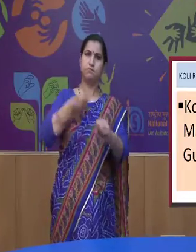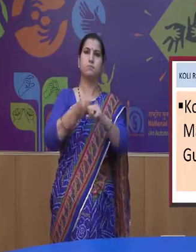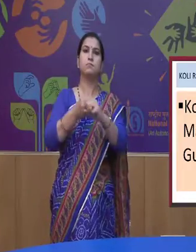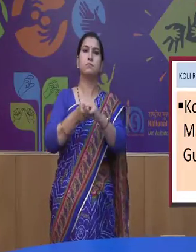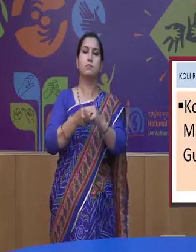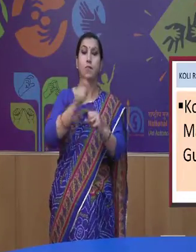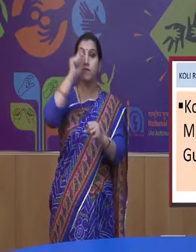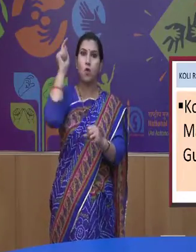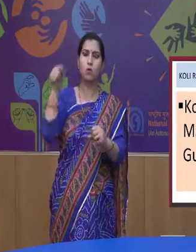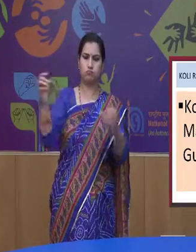the British.